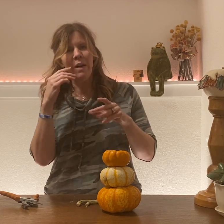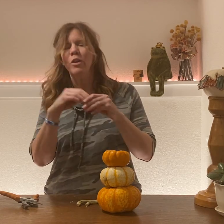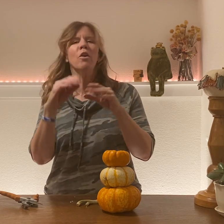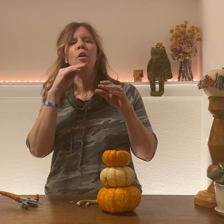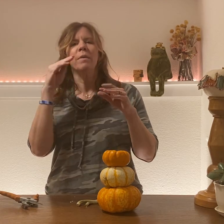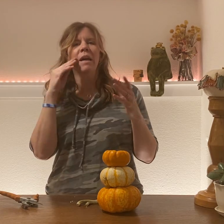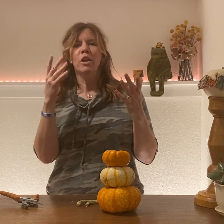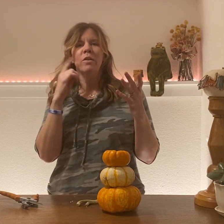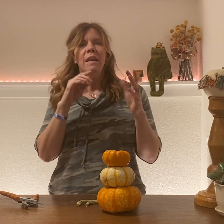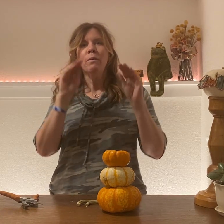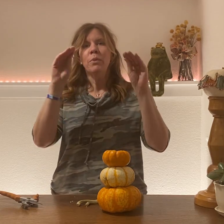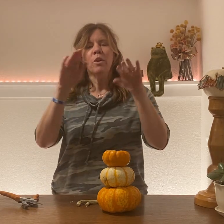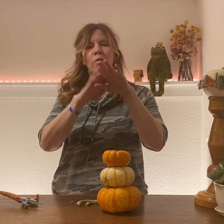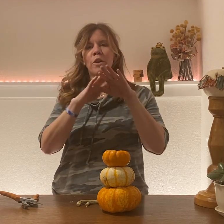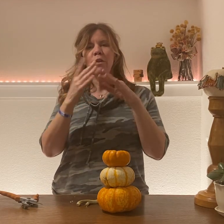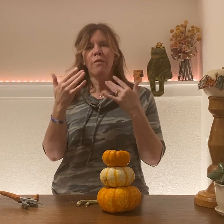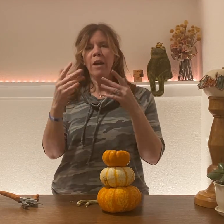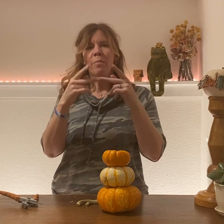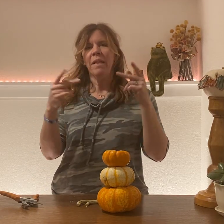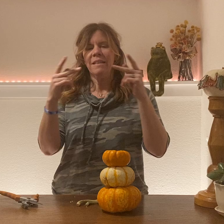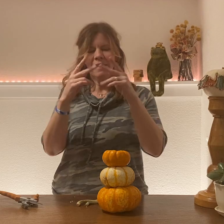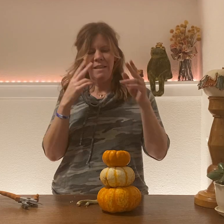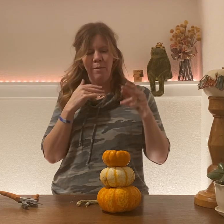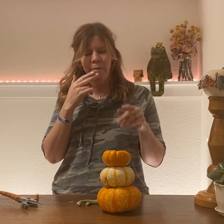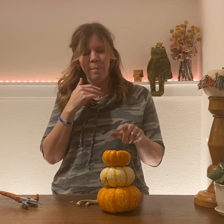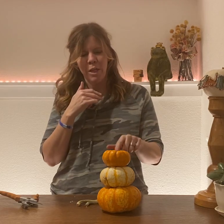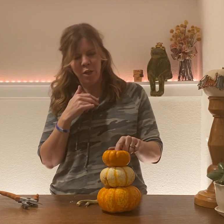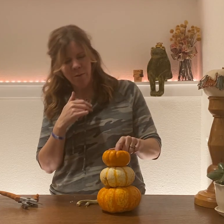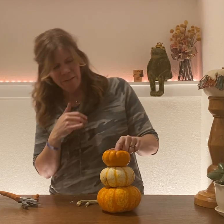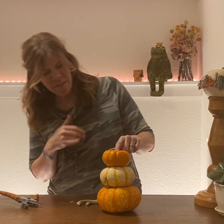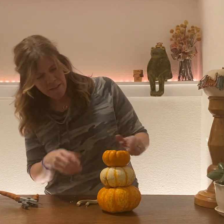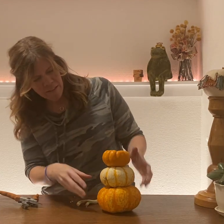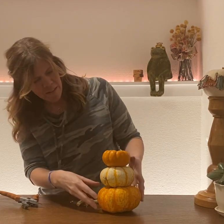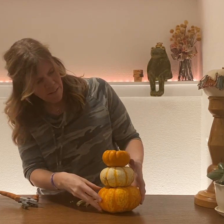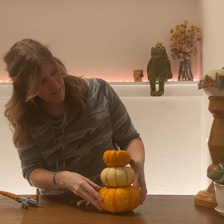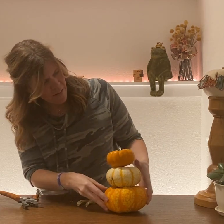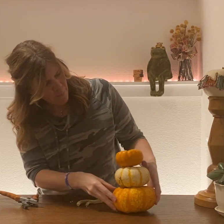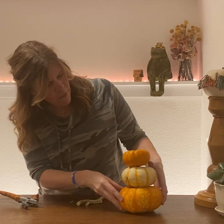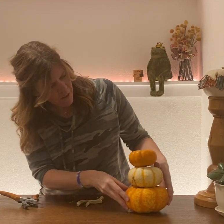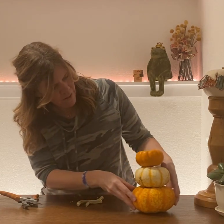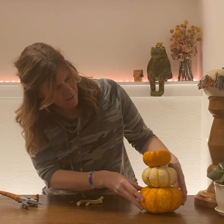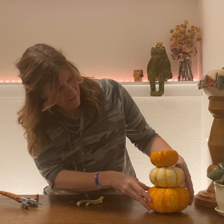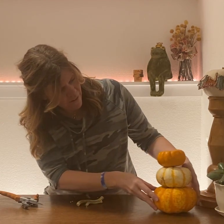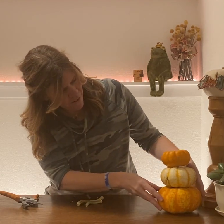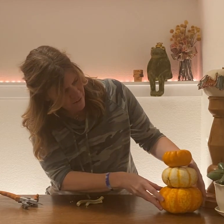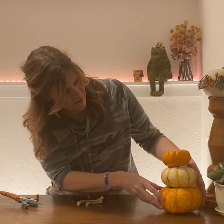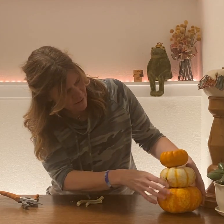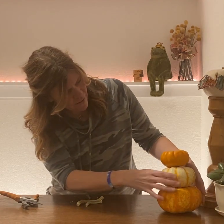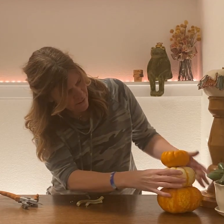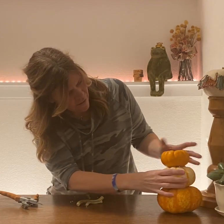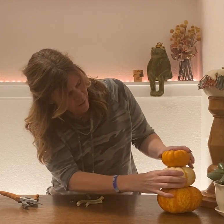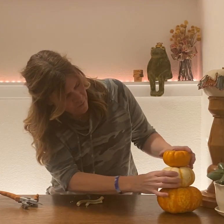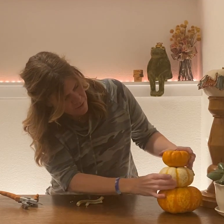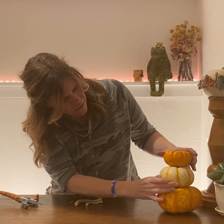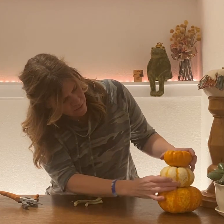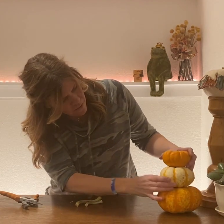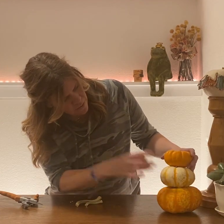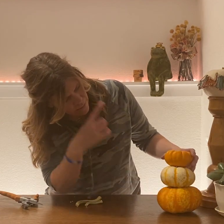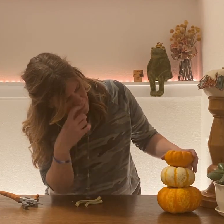your home. You could even put it over your fireplace, because wouldn't that be cute? Sitting up there. Oh, that's got the ugly. We'll